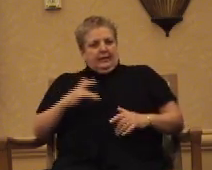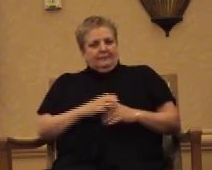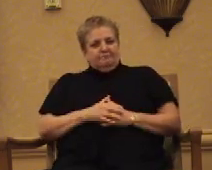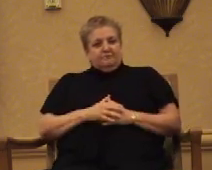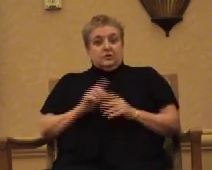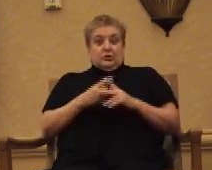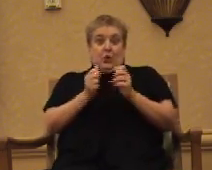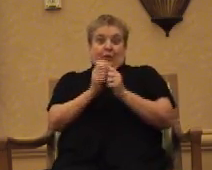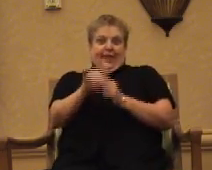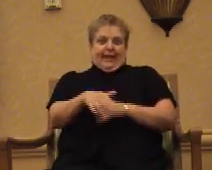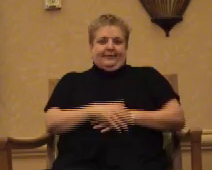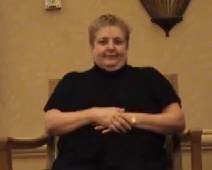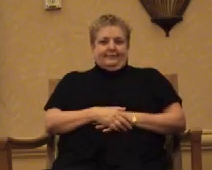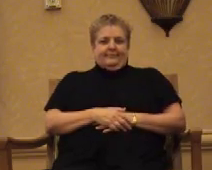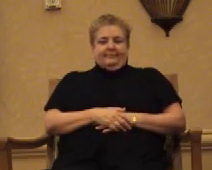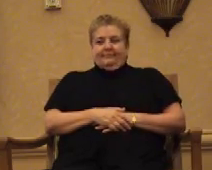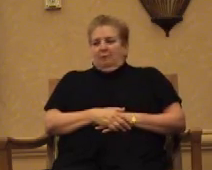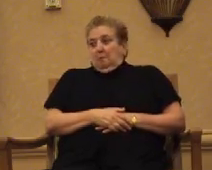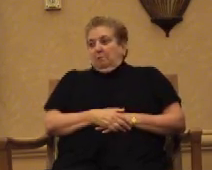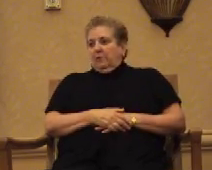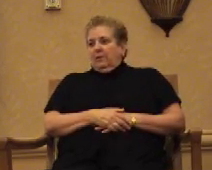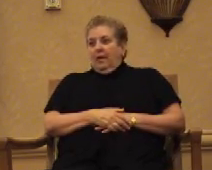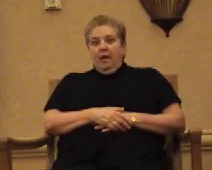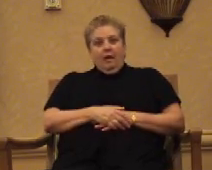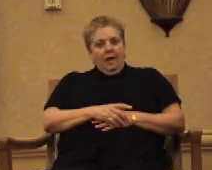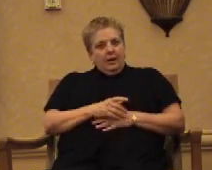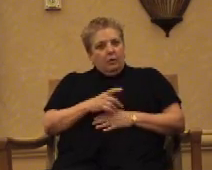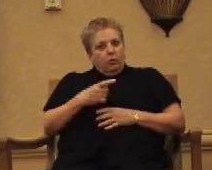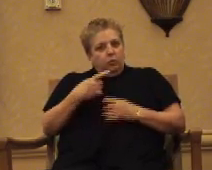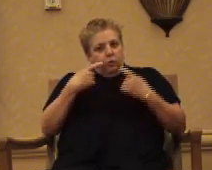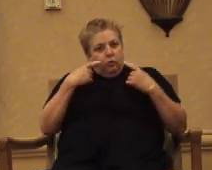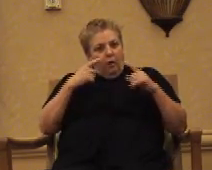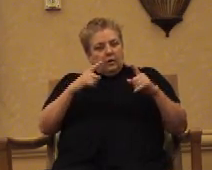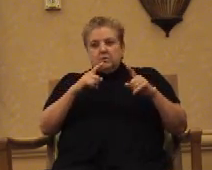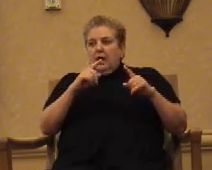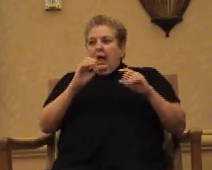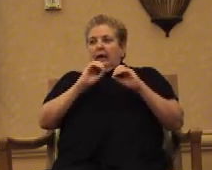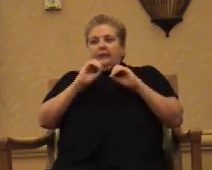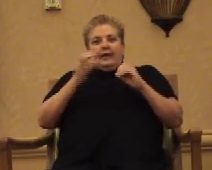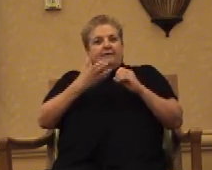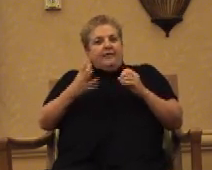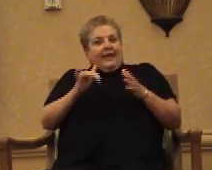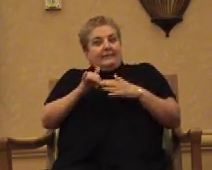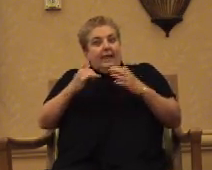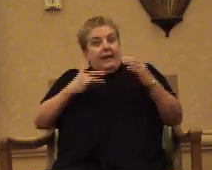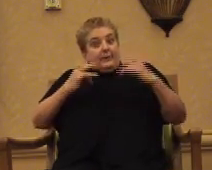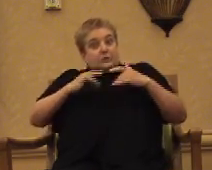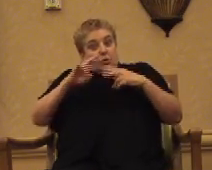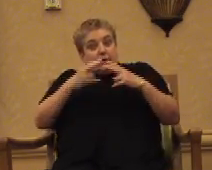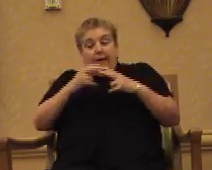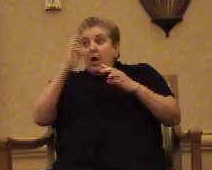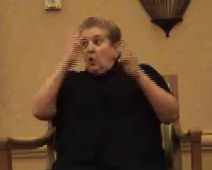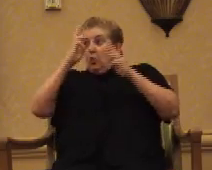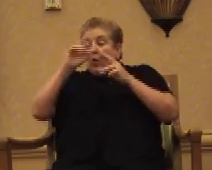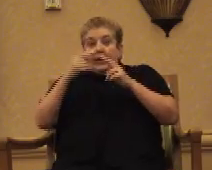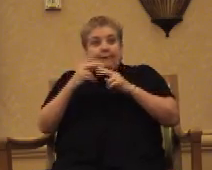I still worry. And it really works because none of the stuff I worry about ever happens, so apparently it just keeps it at